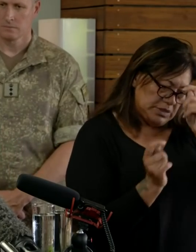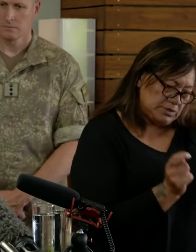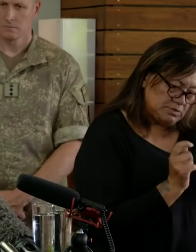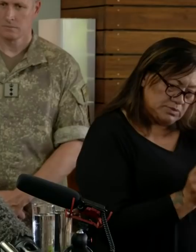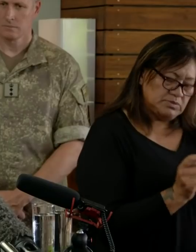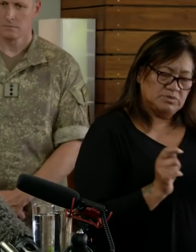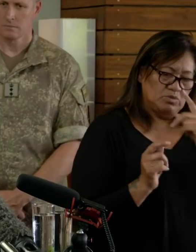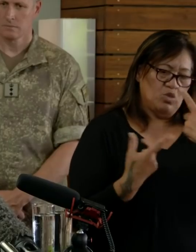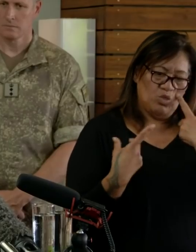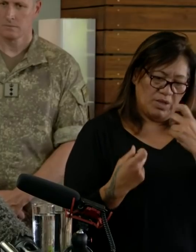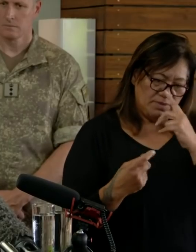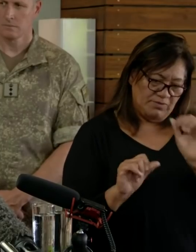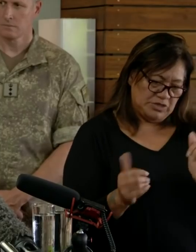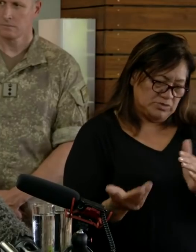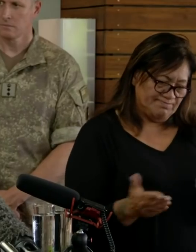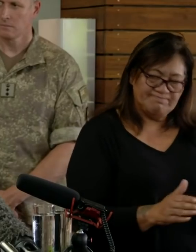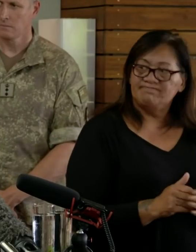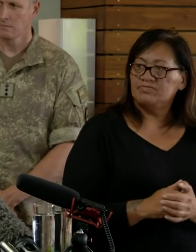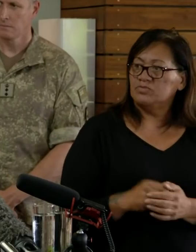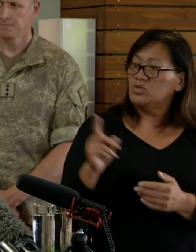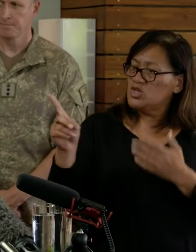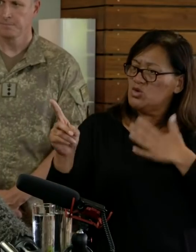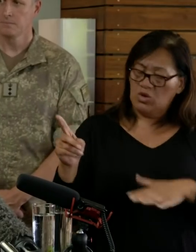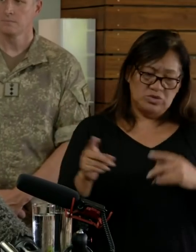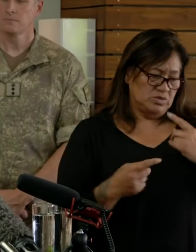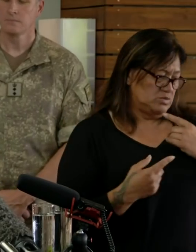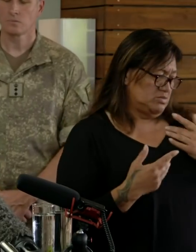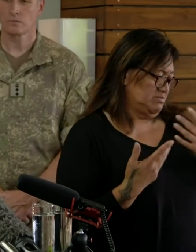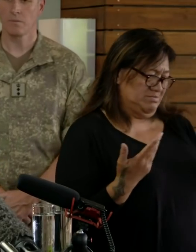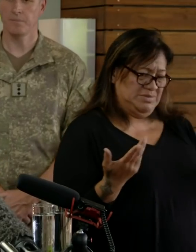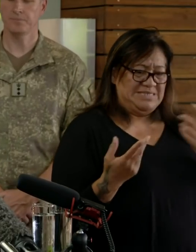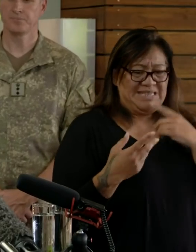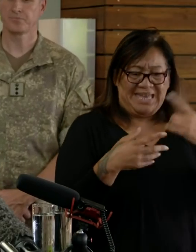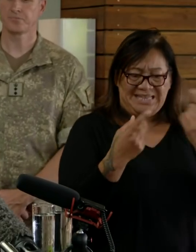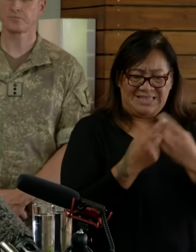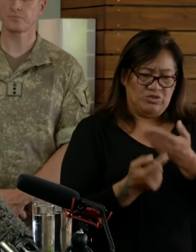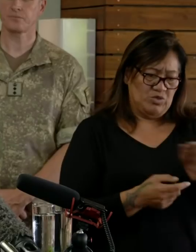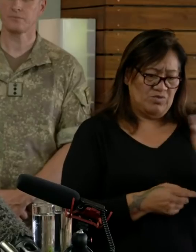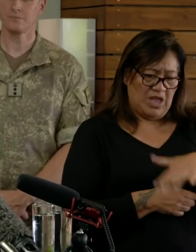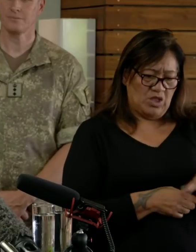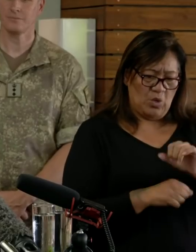after those who have been affected. Do you have any message for that whānau that is still waiting?